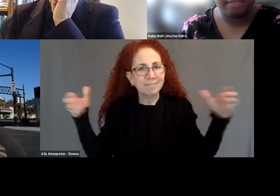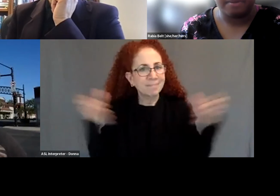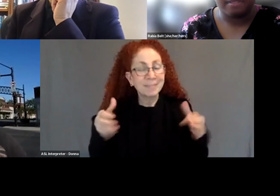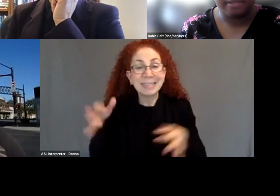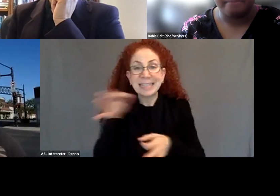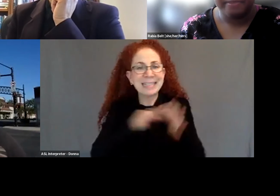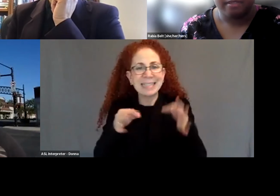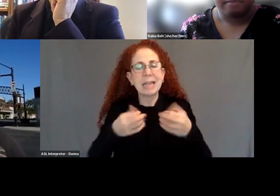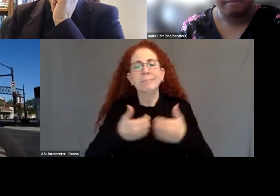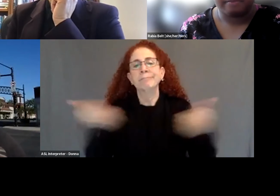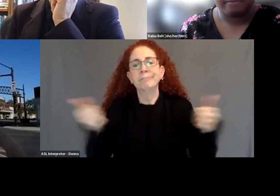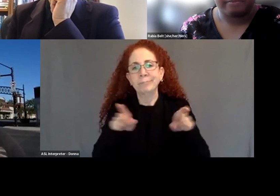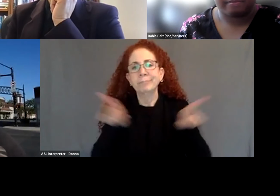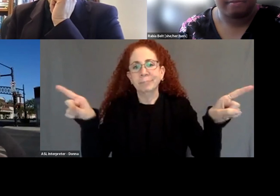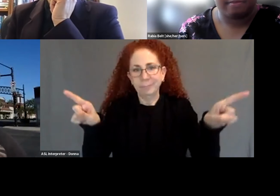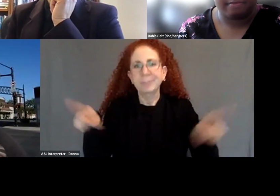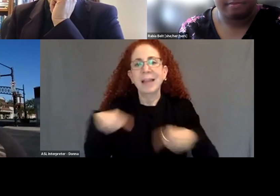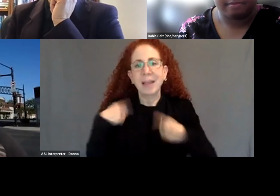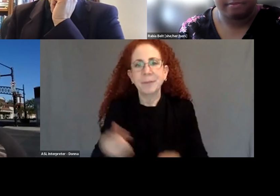moving separately.